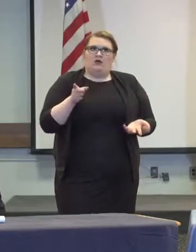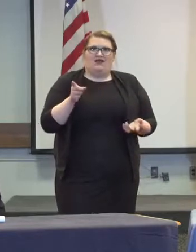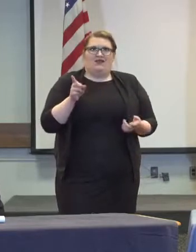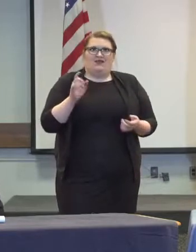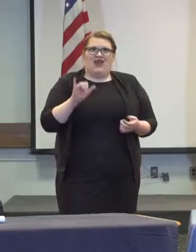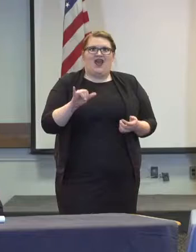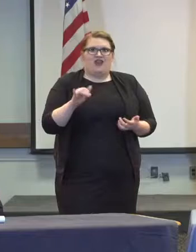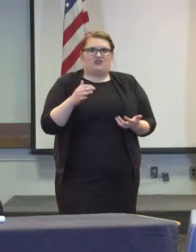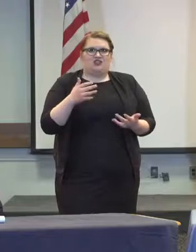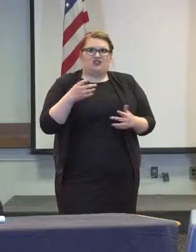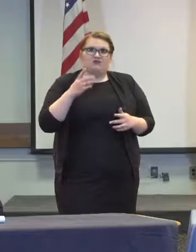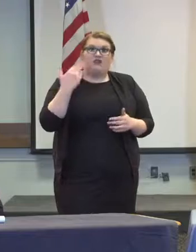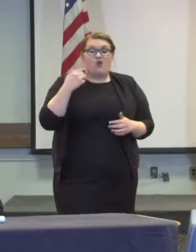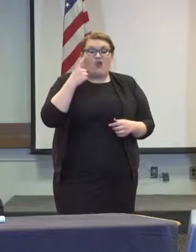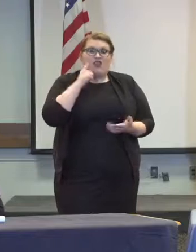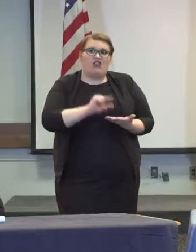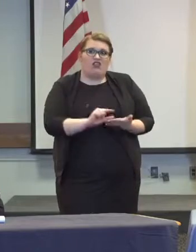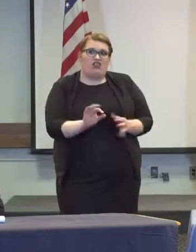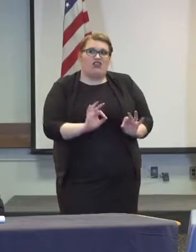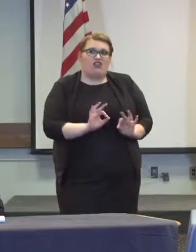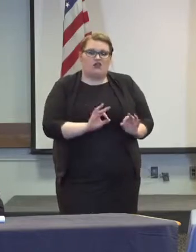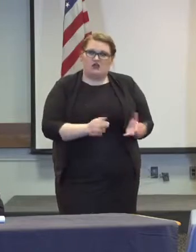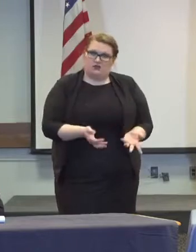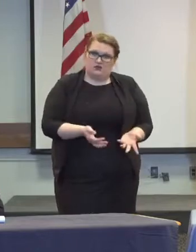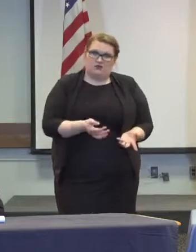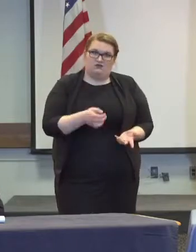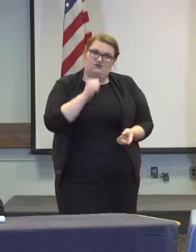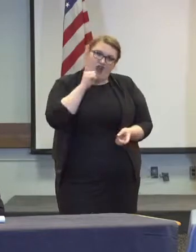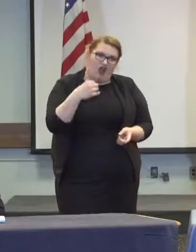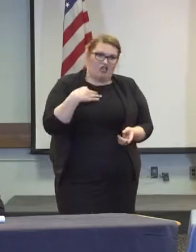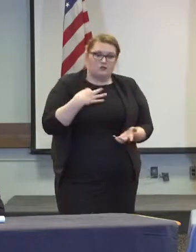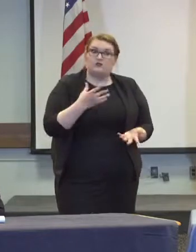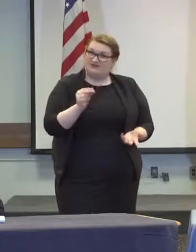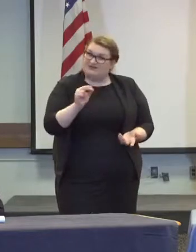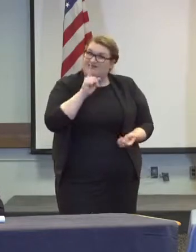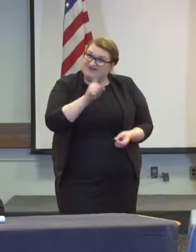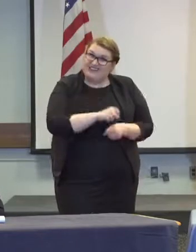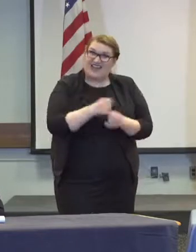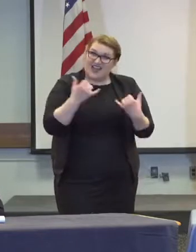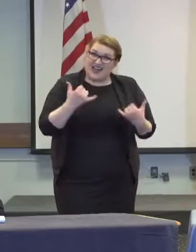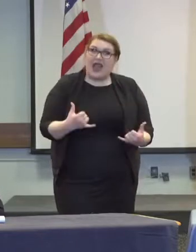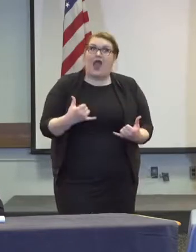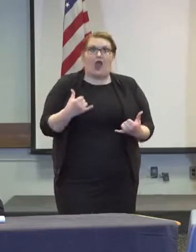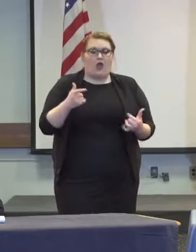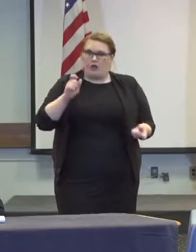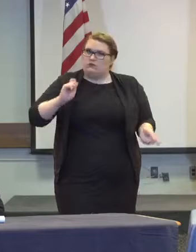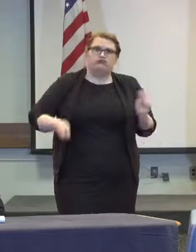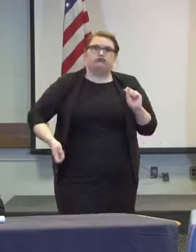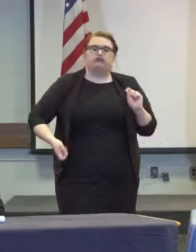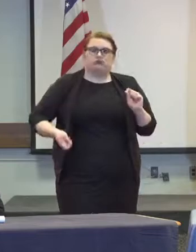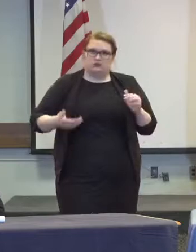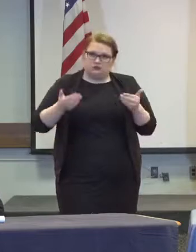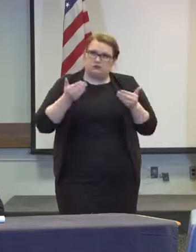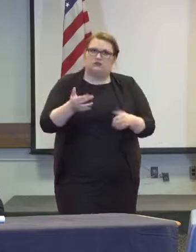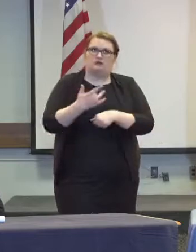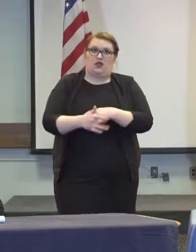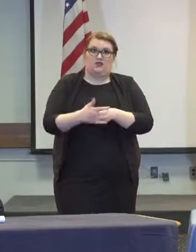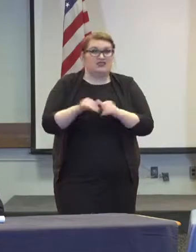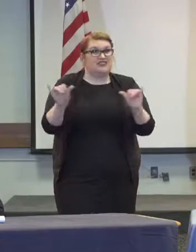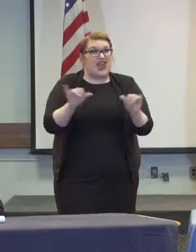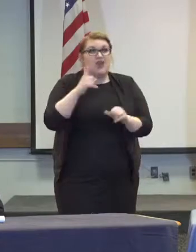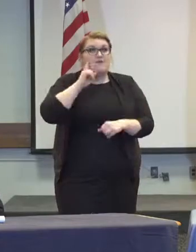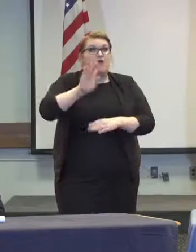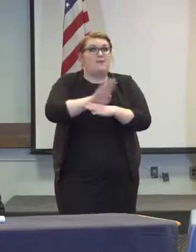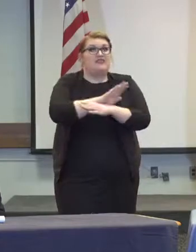that meager previous benefit and that they weren't eligible. Actually, the world has radically changed. And the same thing for the